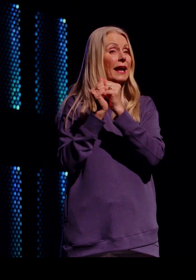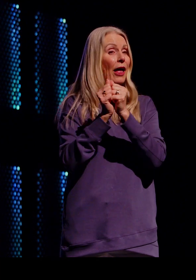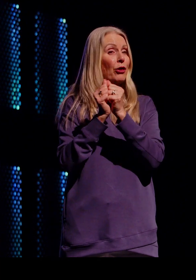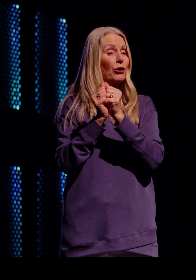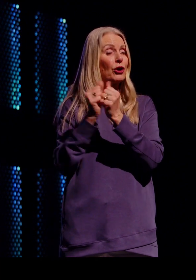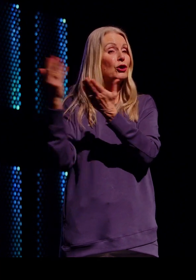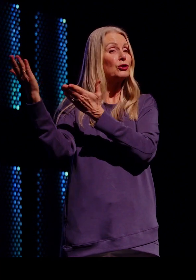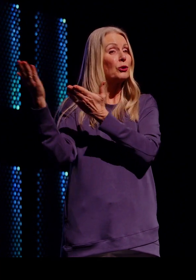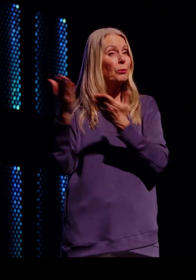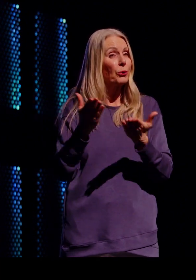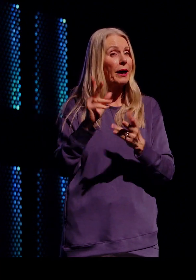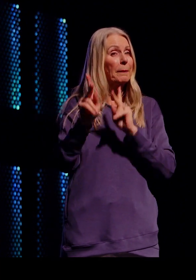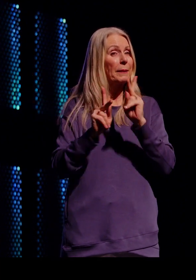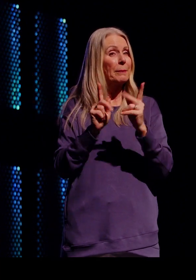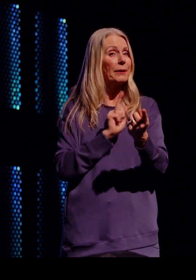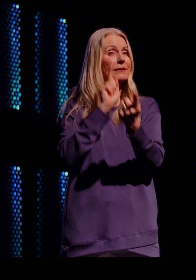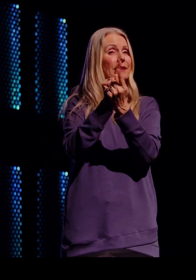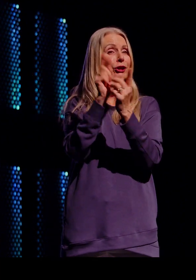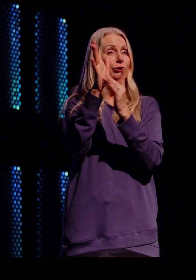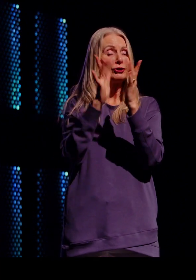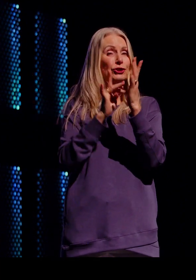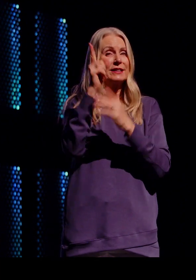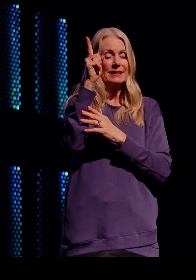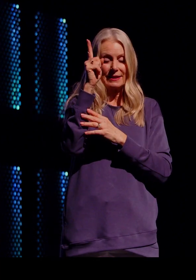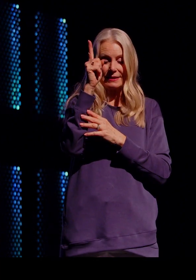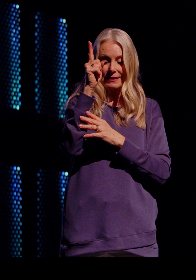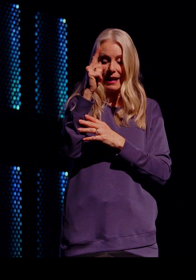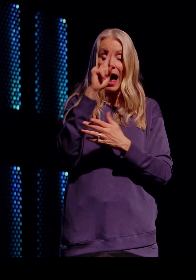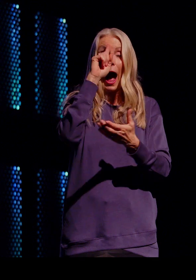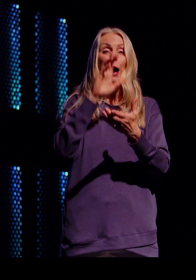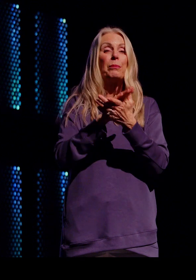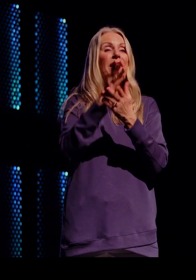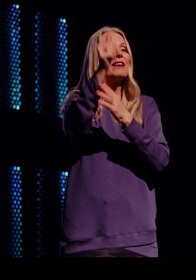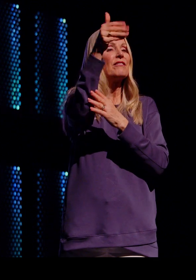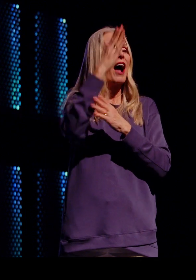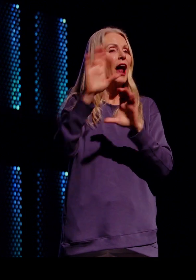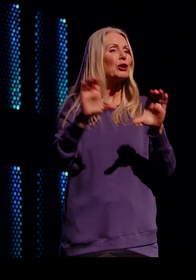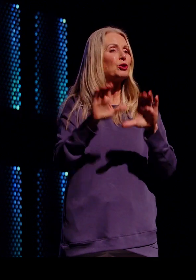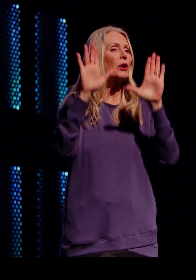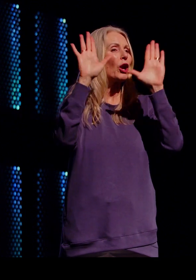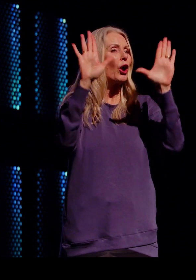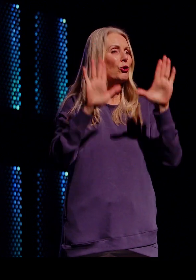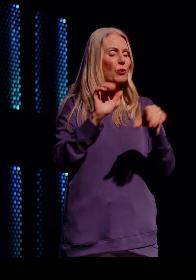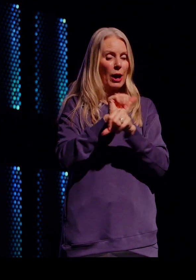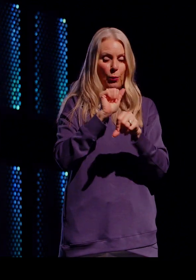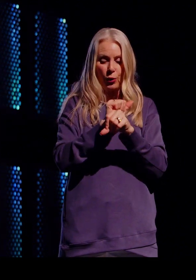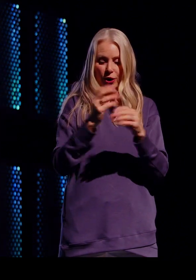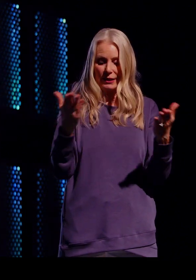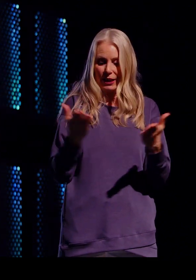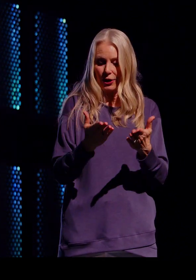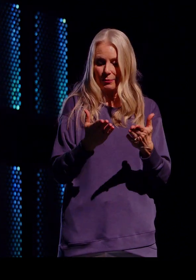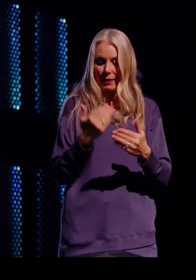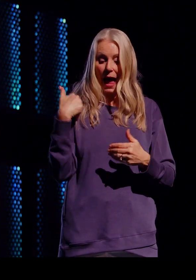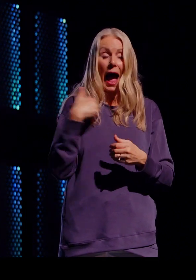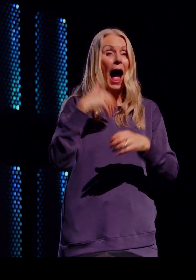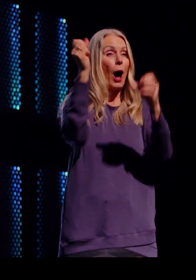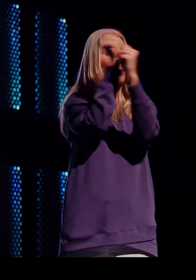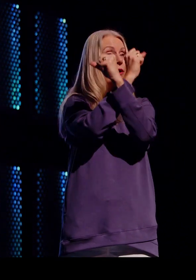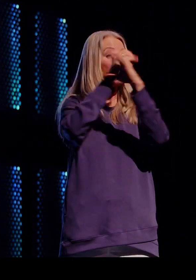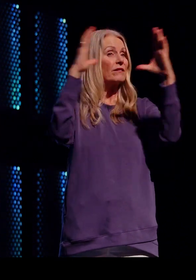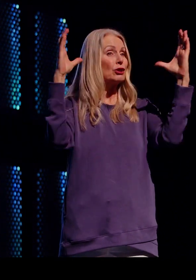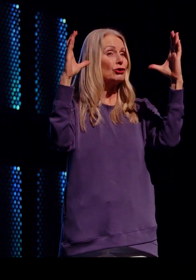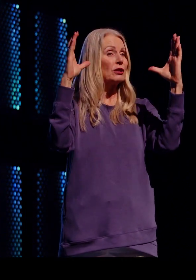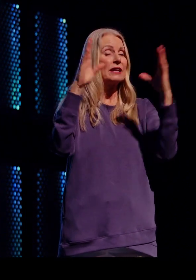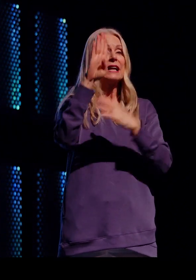people to Jesus. I believe God's doing a great work here in Independence. Our vision is to